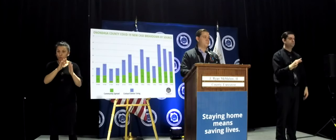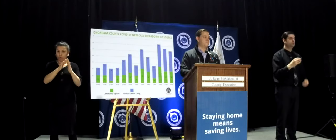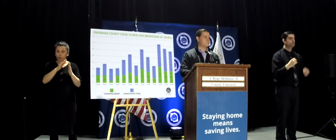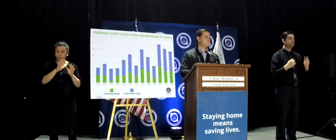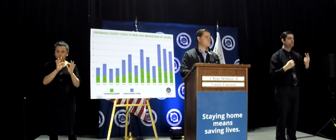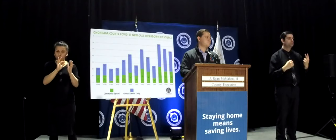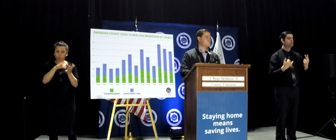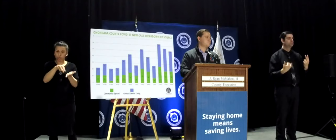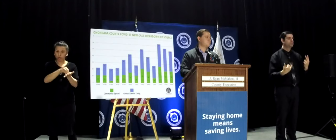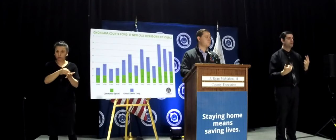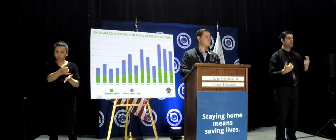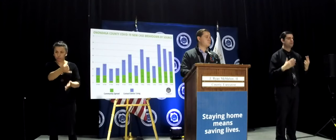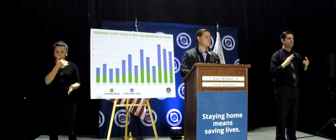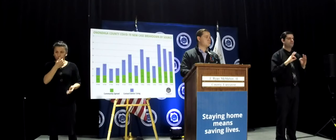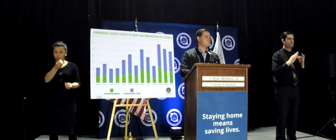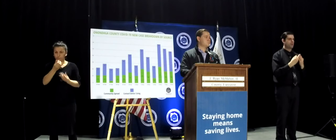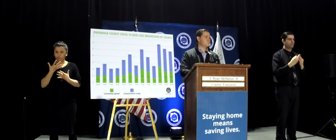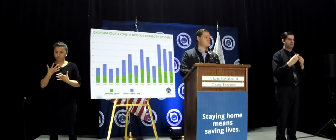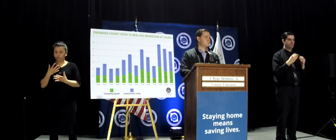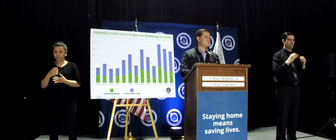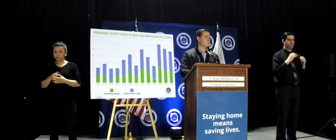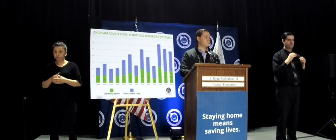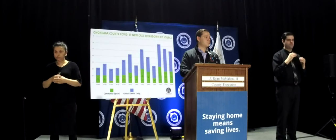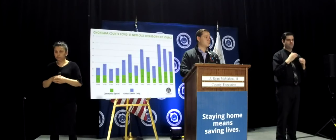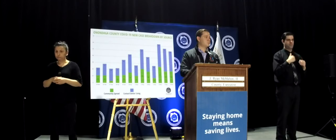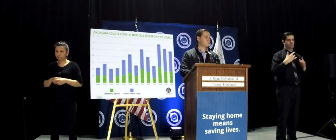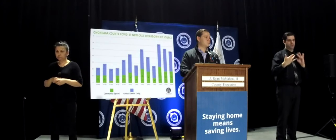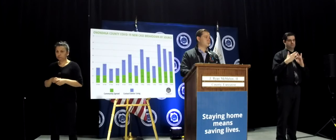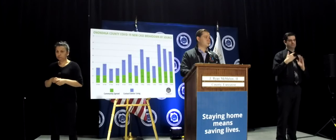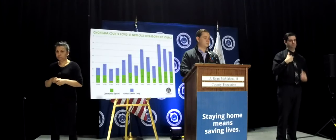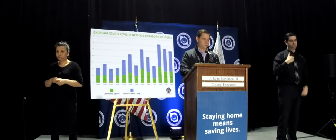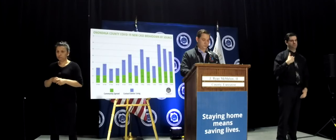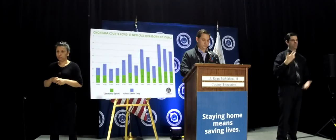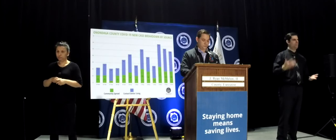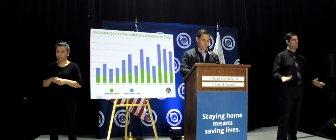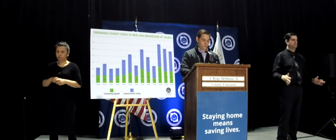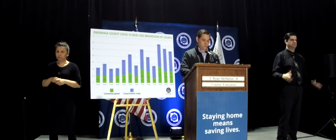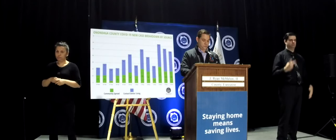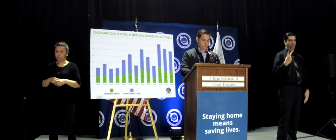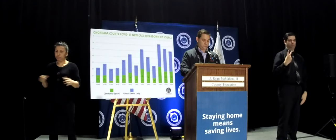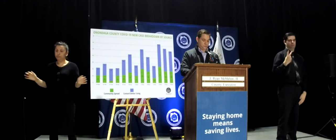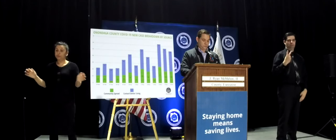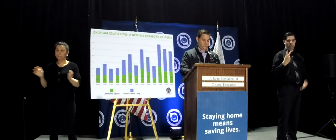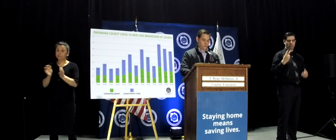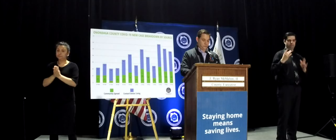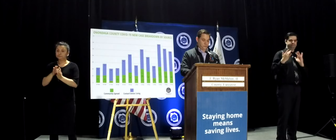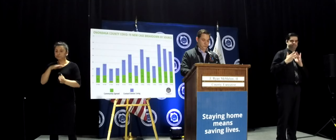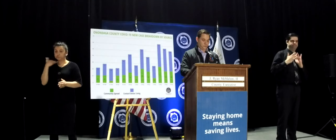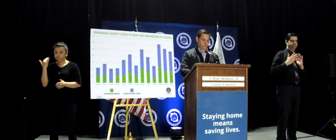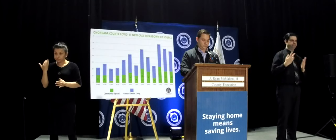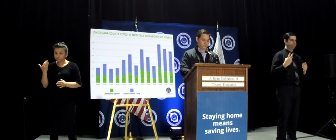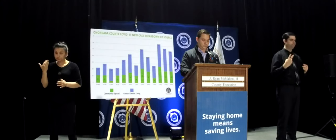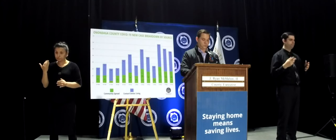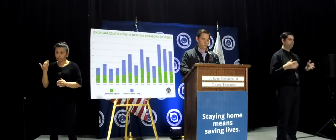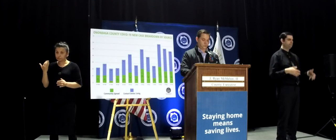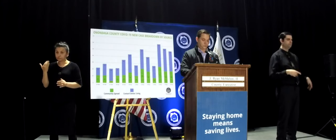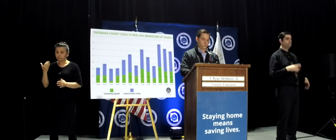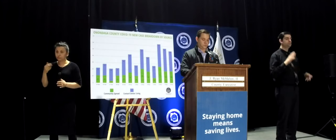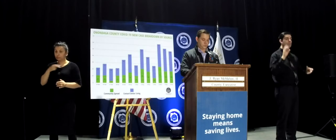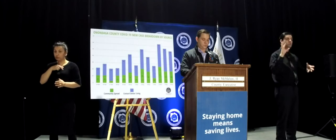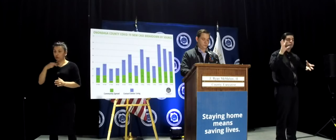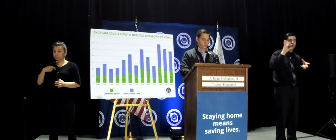that. So your total number now is numbers you get directly from